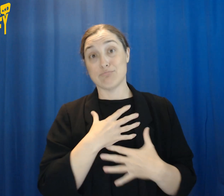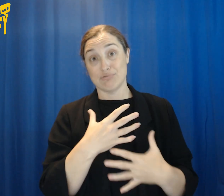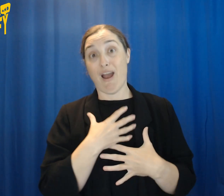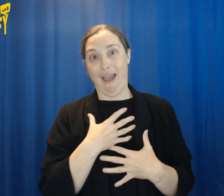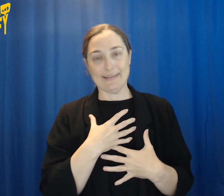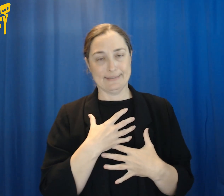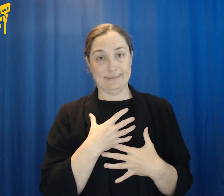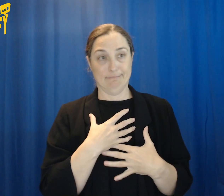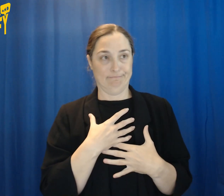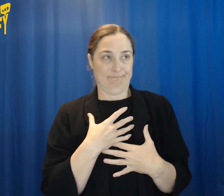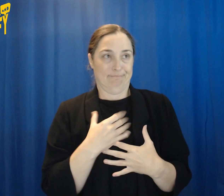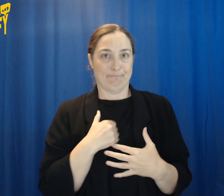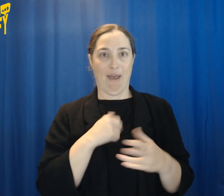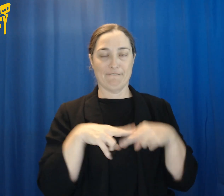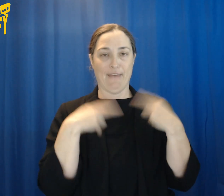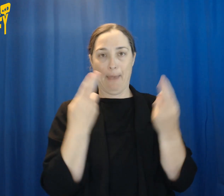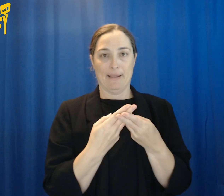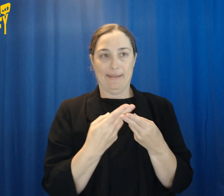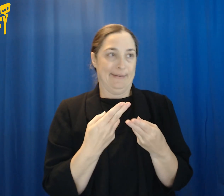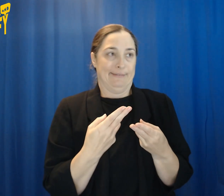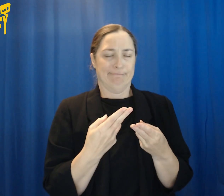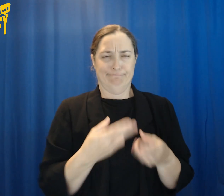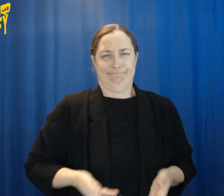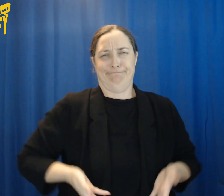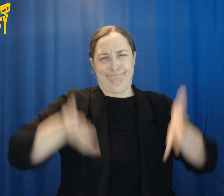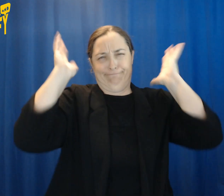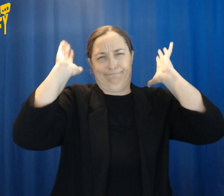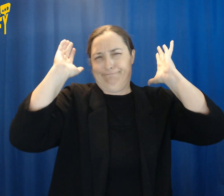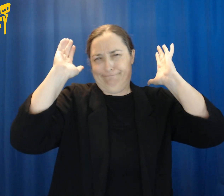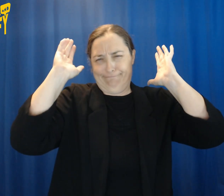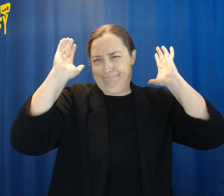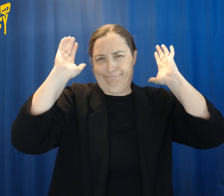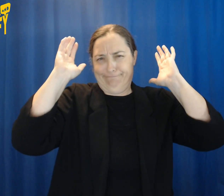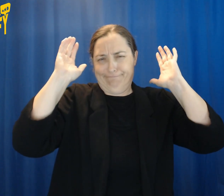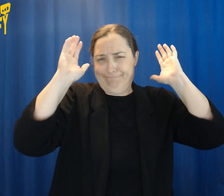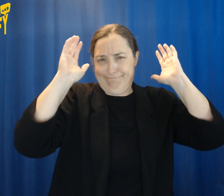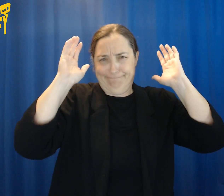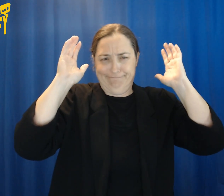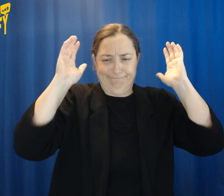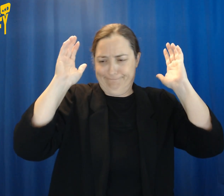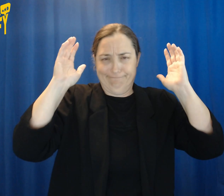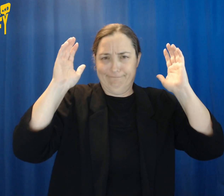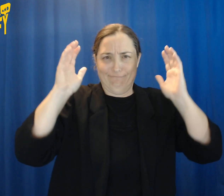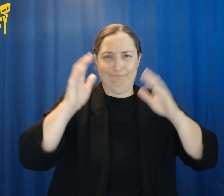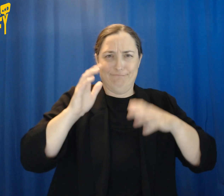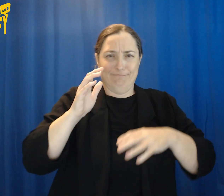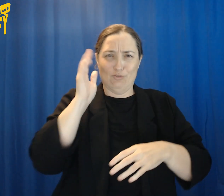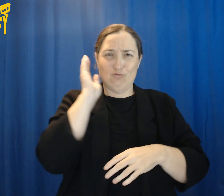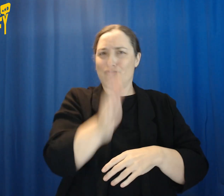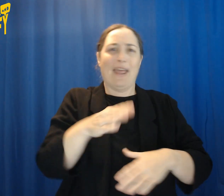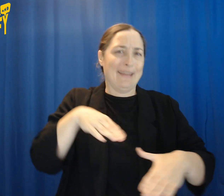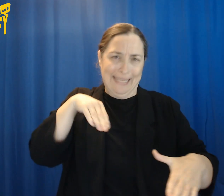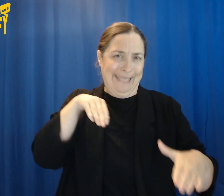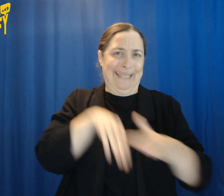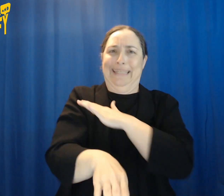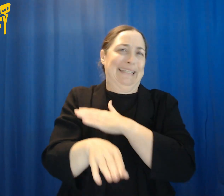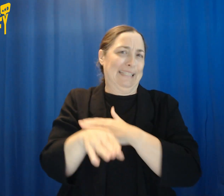family members that I just had absolutely no qualms, qualmless, I think is the term you could use, about reading the